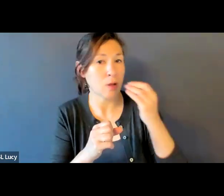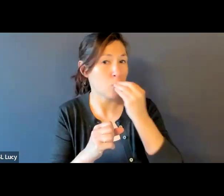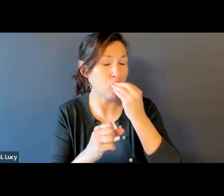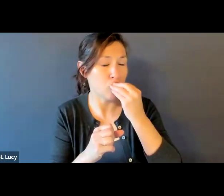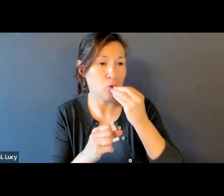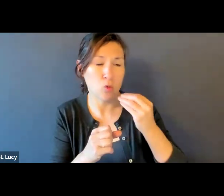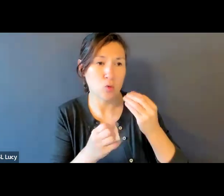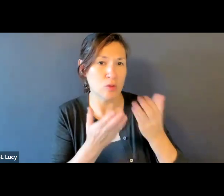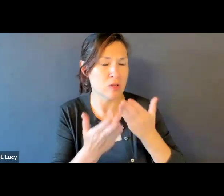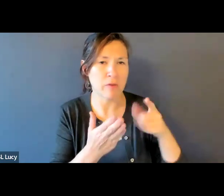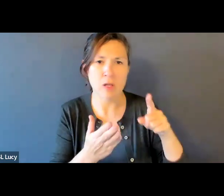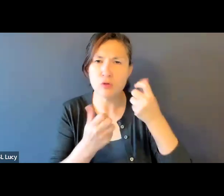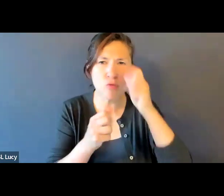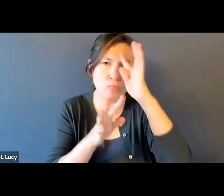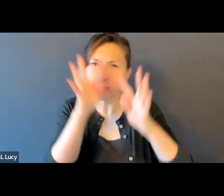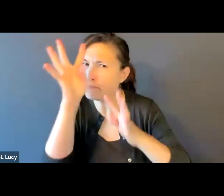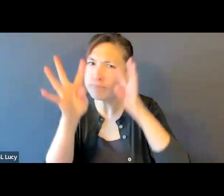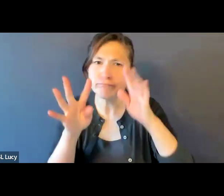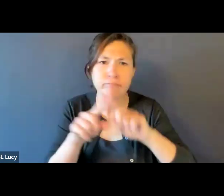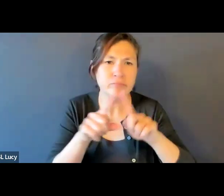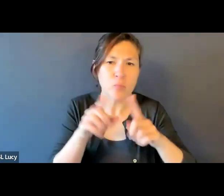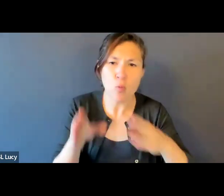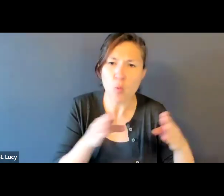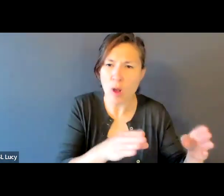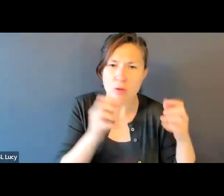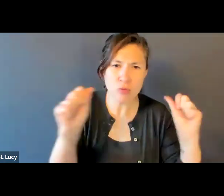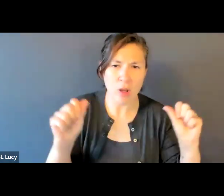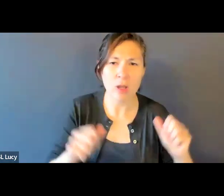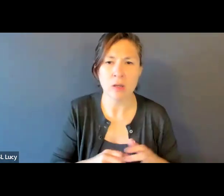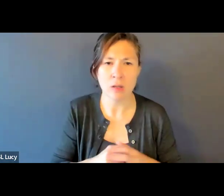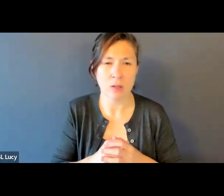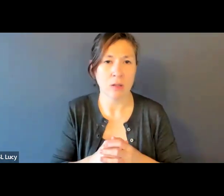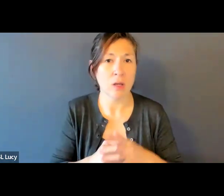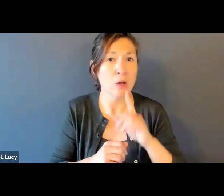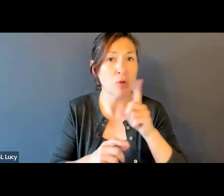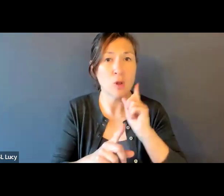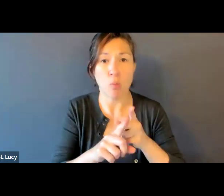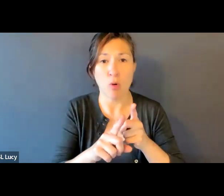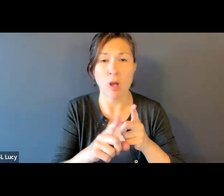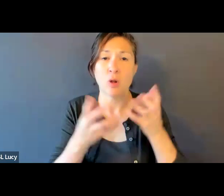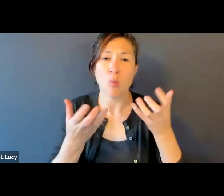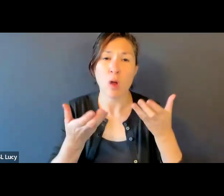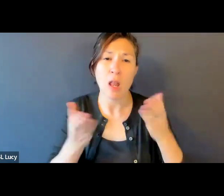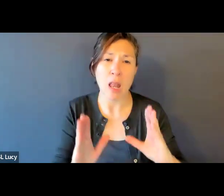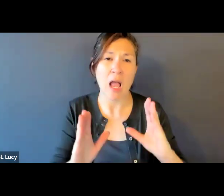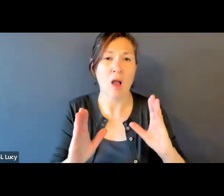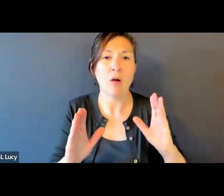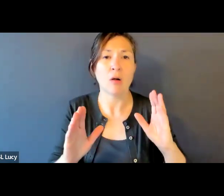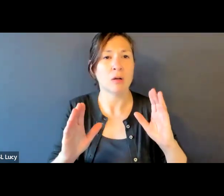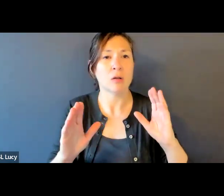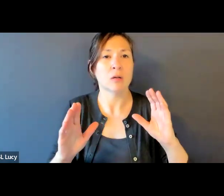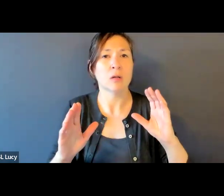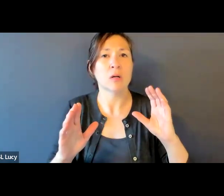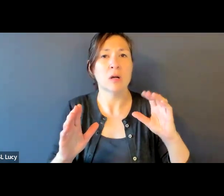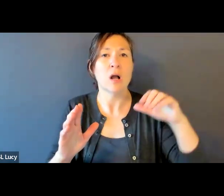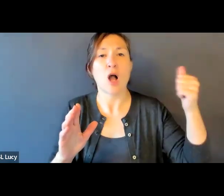they're thinking boldly and innovatively. But this is really to allow satellites to be able to